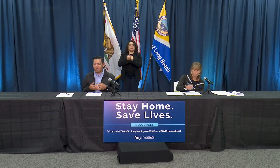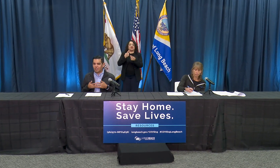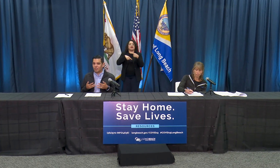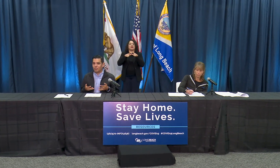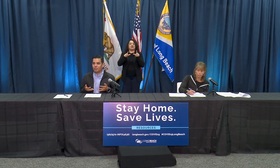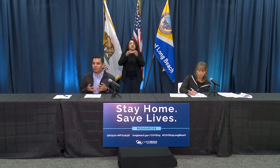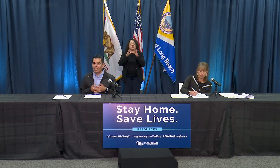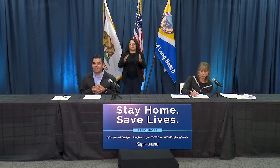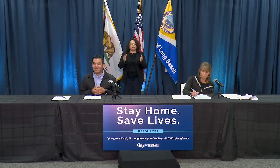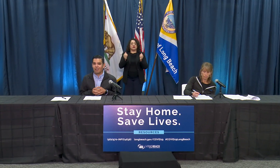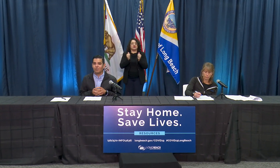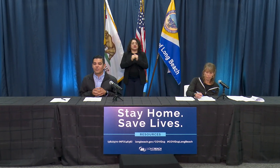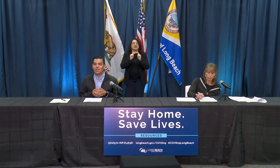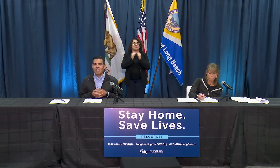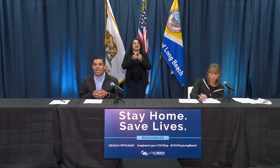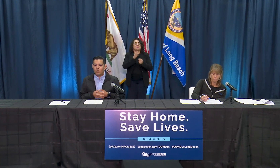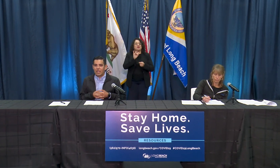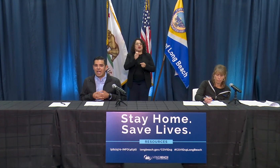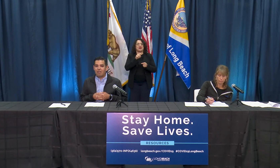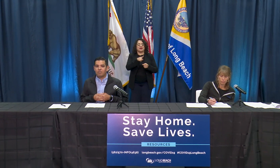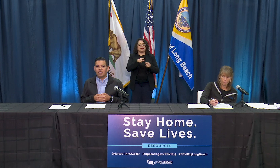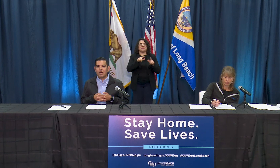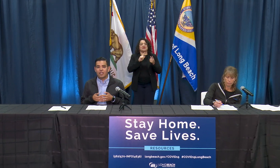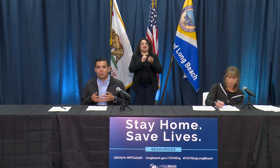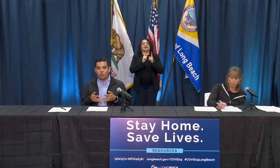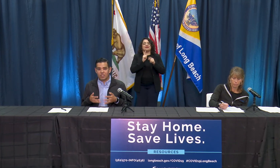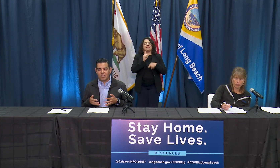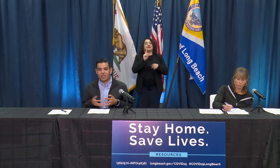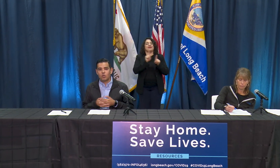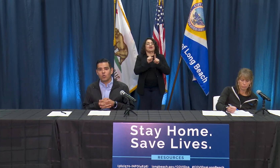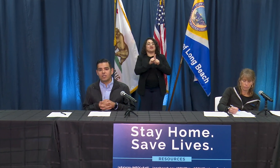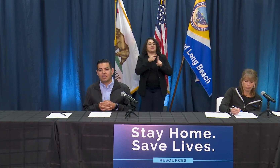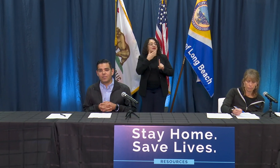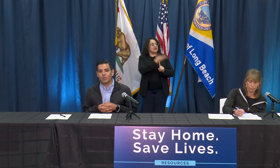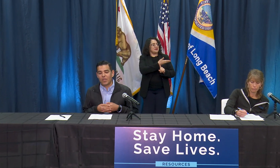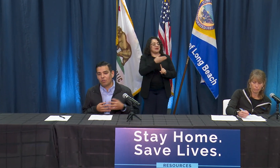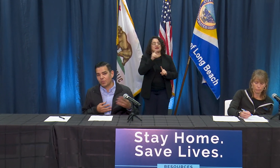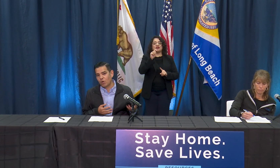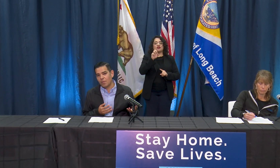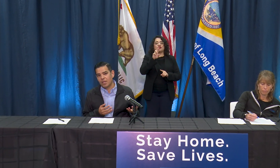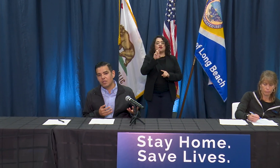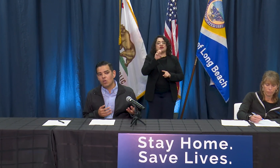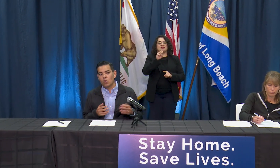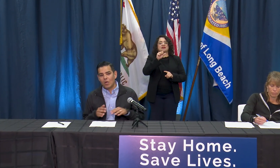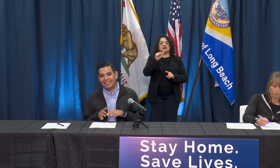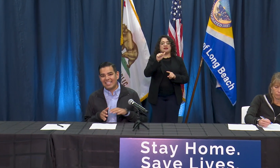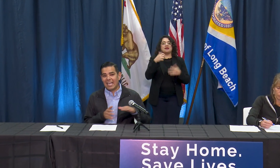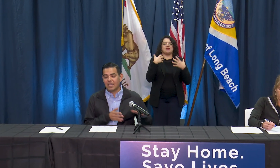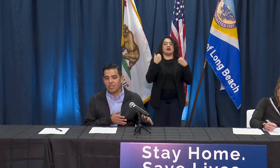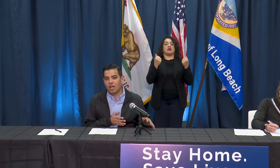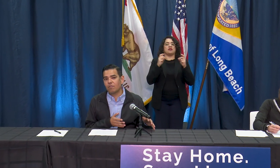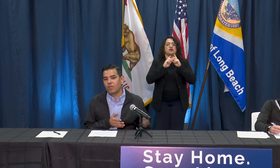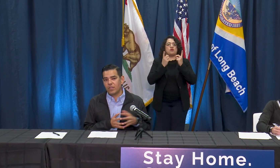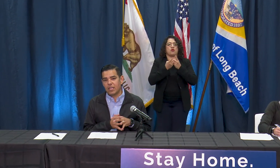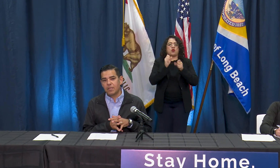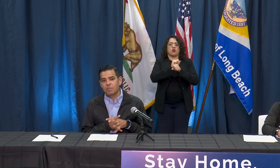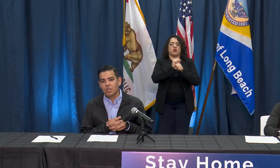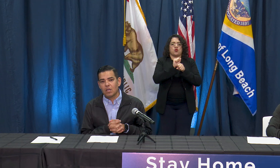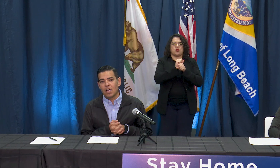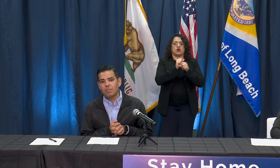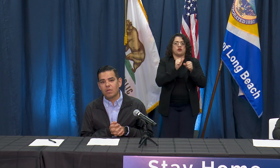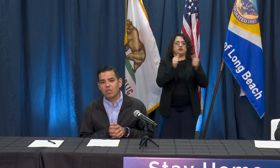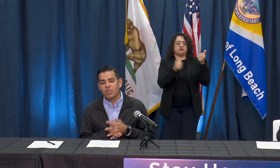our translation to ASL. And we have Teresa, who is going to be with the health department, who at the end of